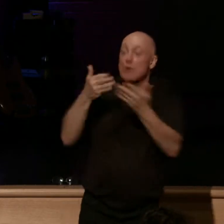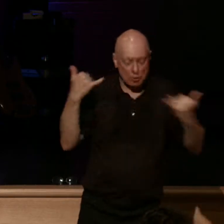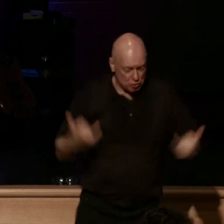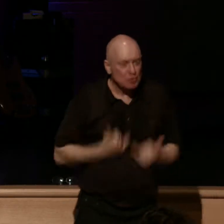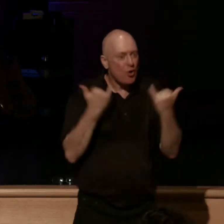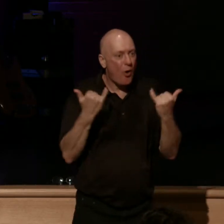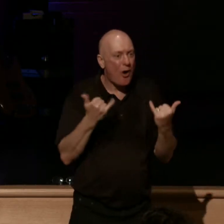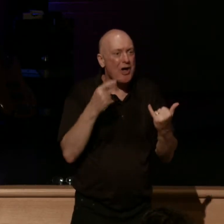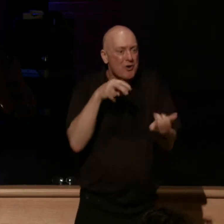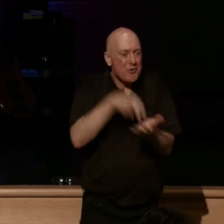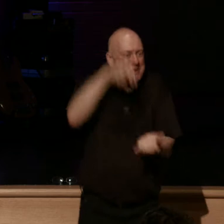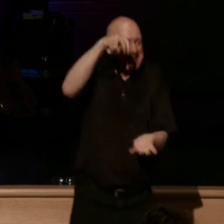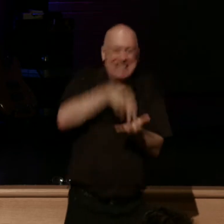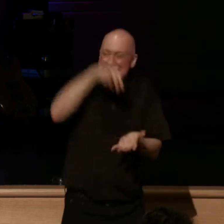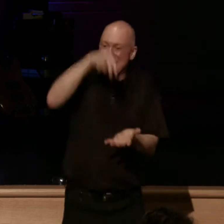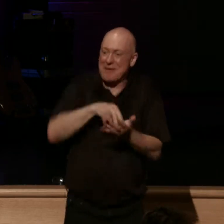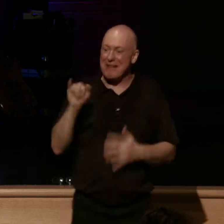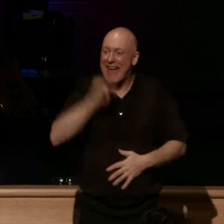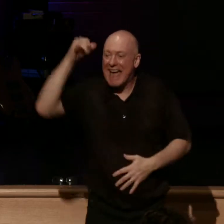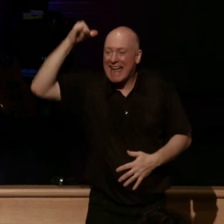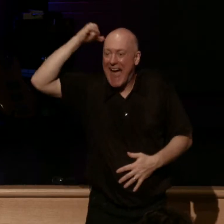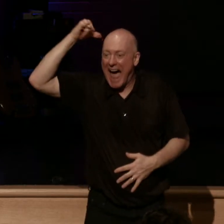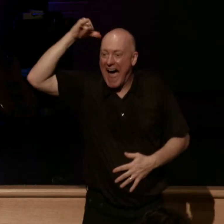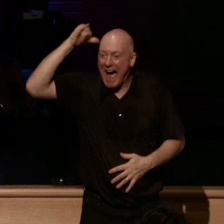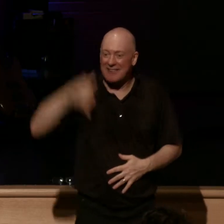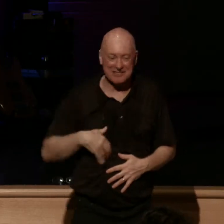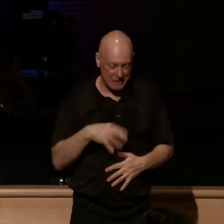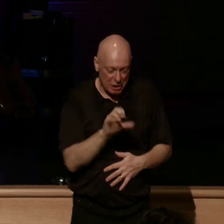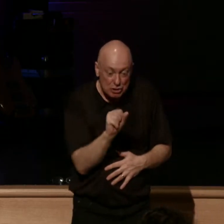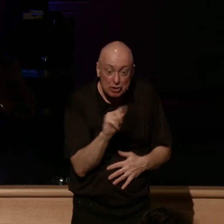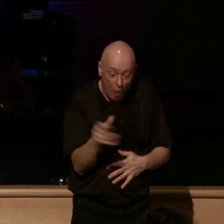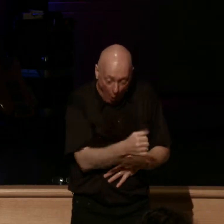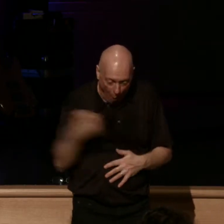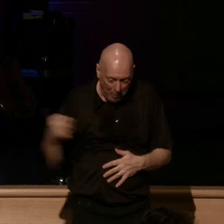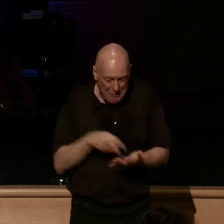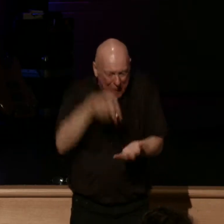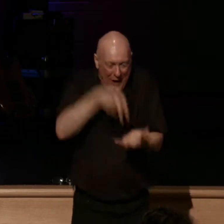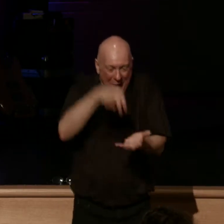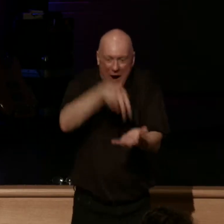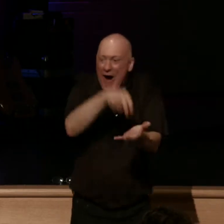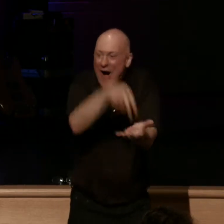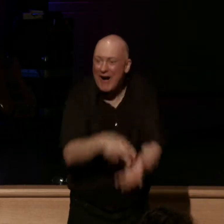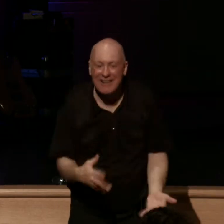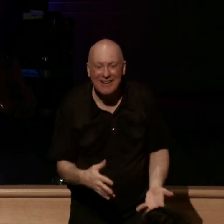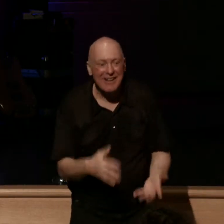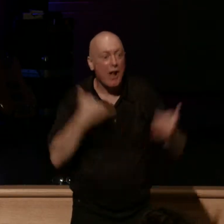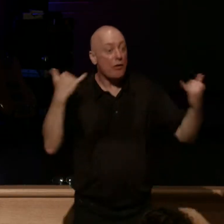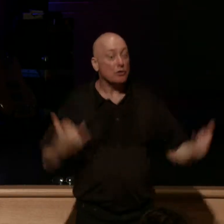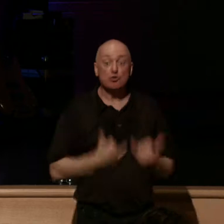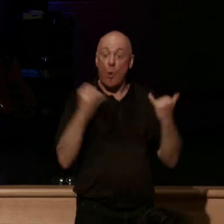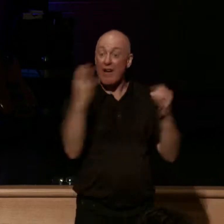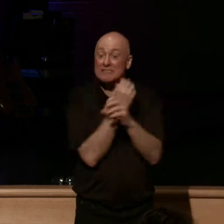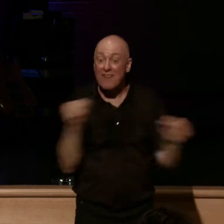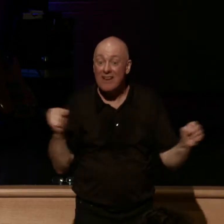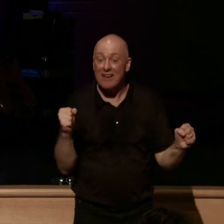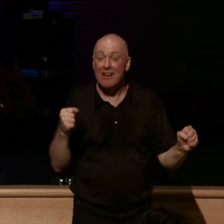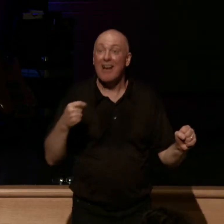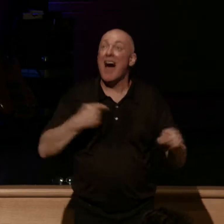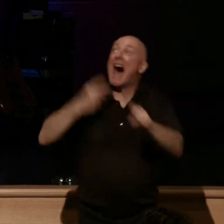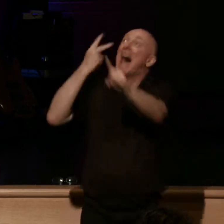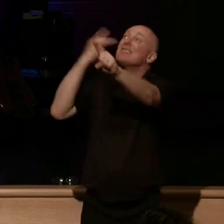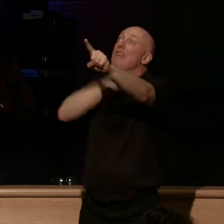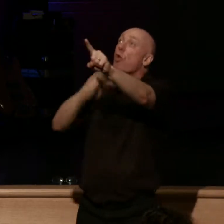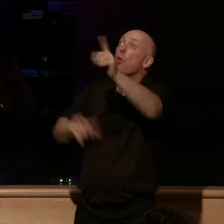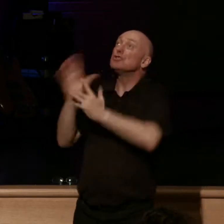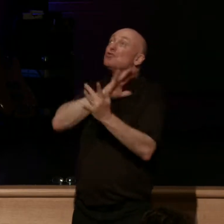you will go out leaping like calves from the stall. What is that? The joy of salvation. I have seen the Lord